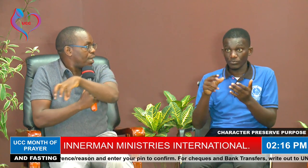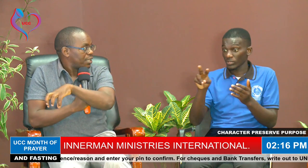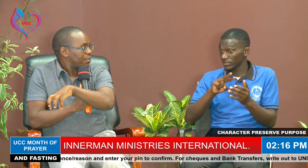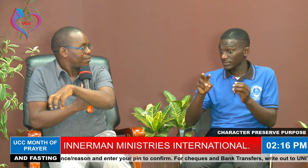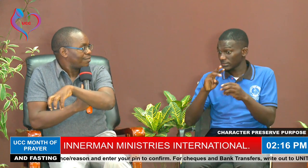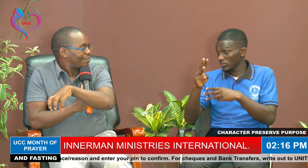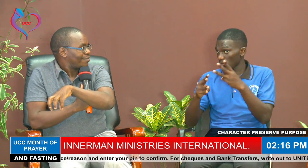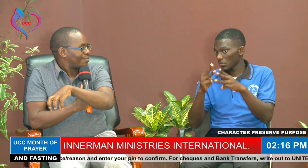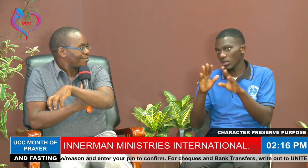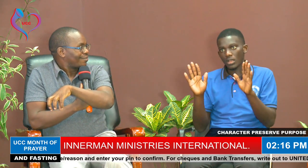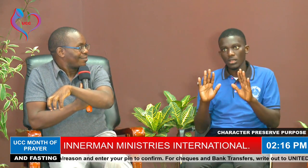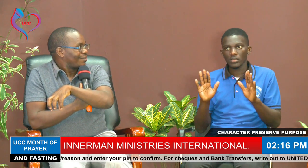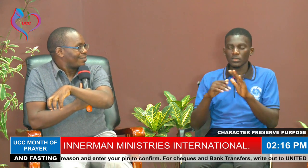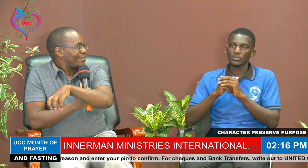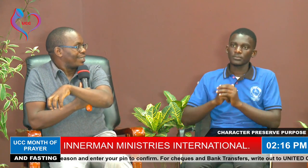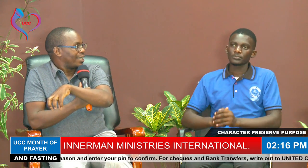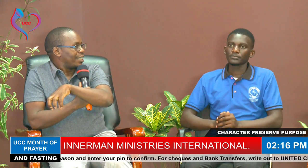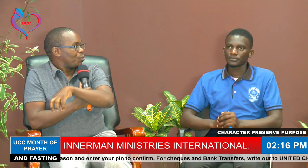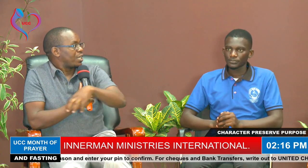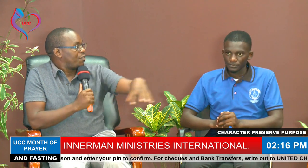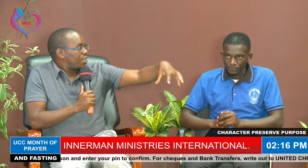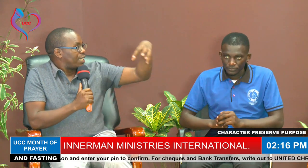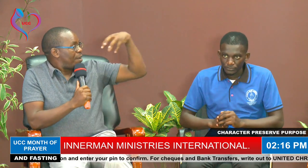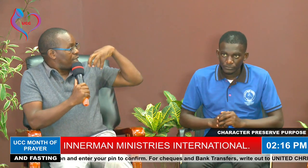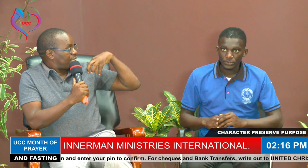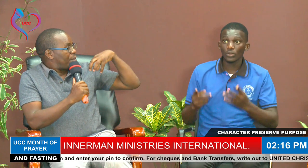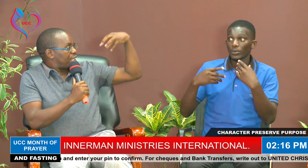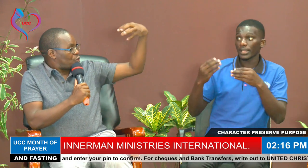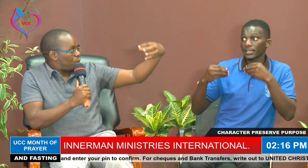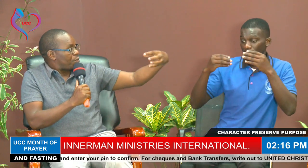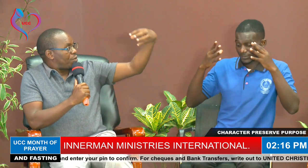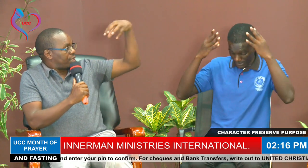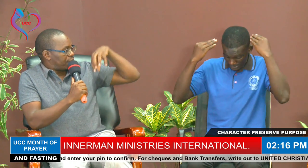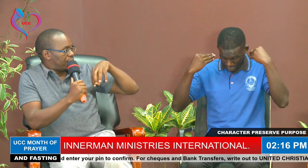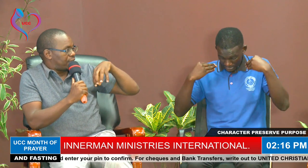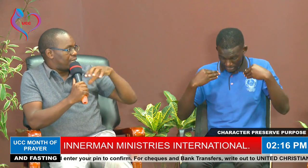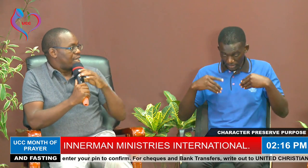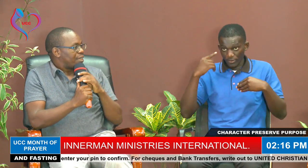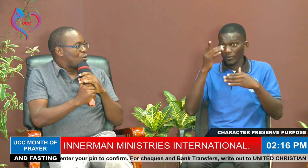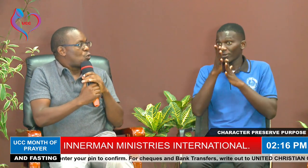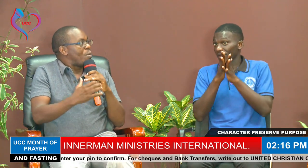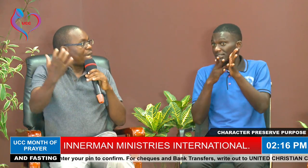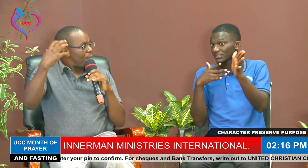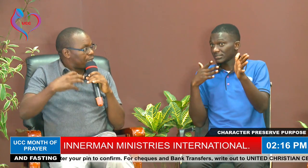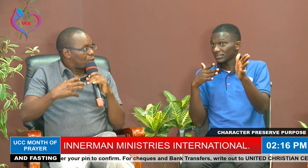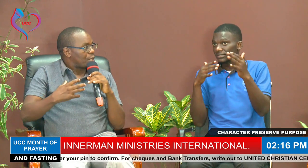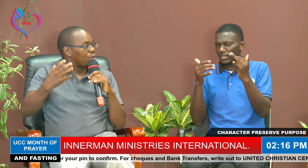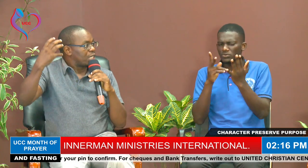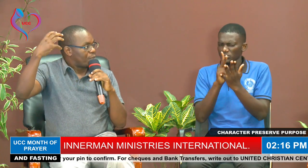apart. Tegere. We are given the garment ejituweebwa lwa righteousness. Okuuma garment, we are doing it